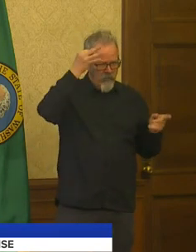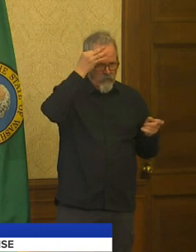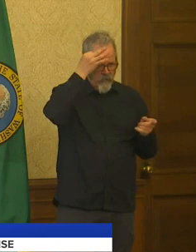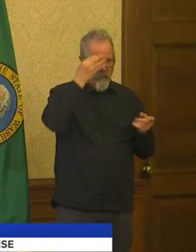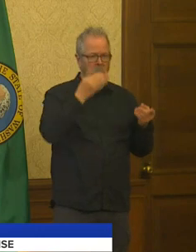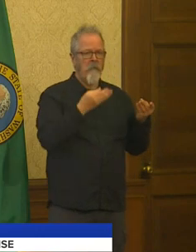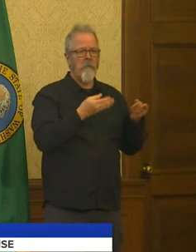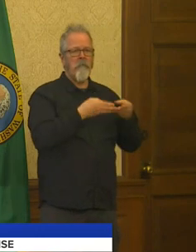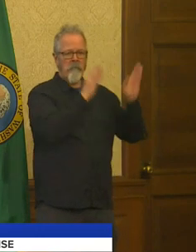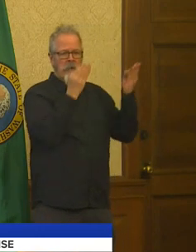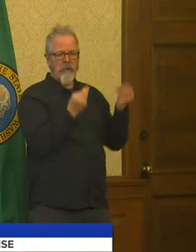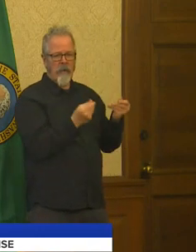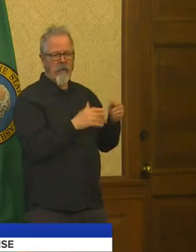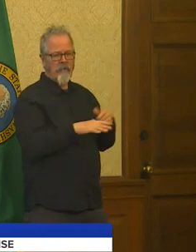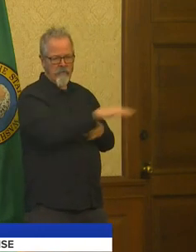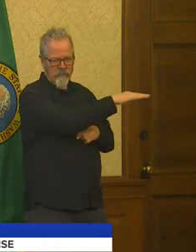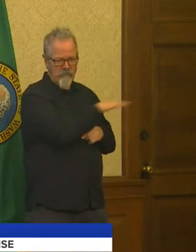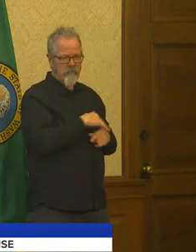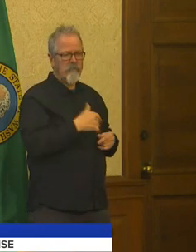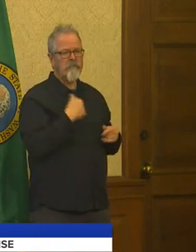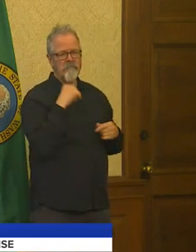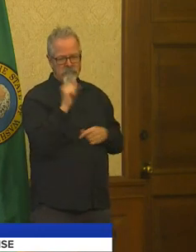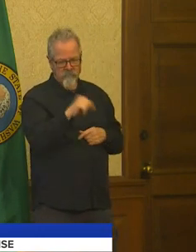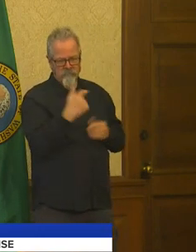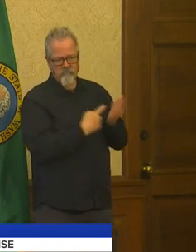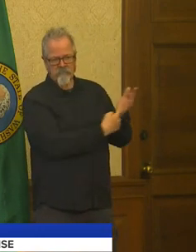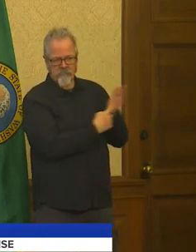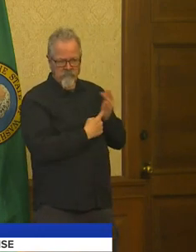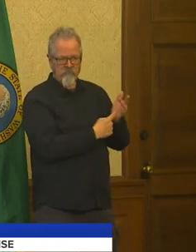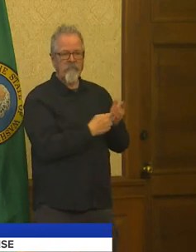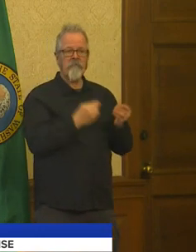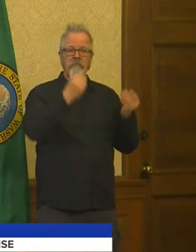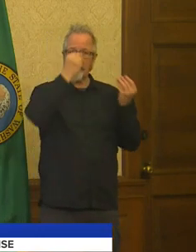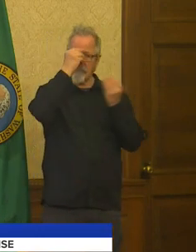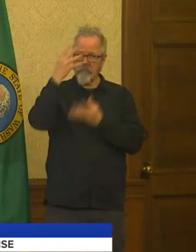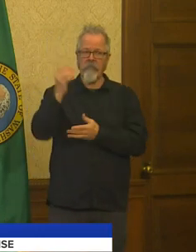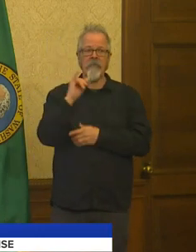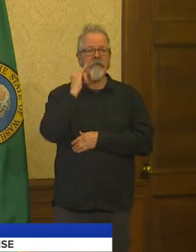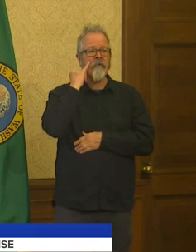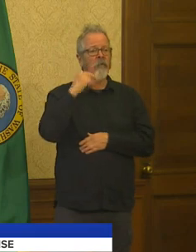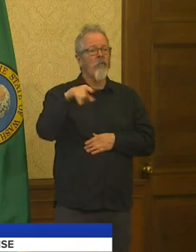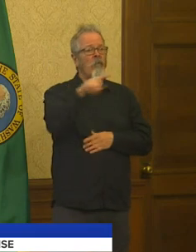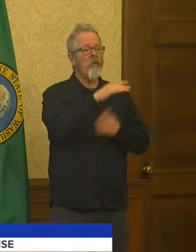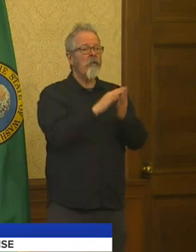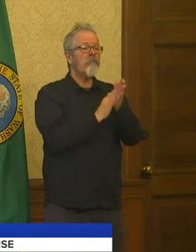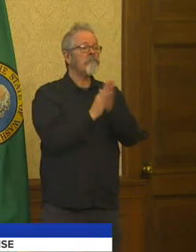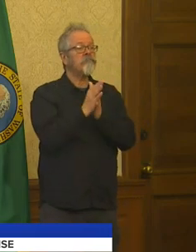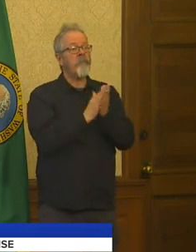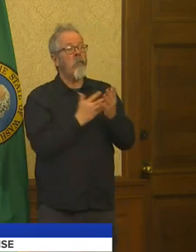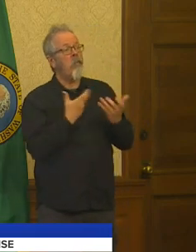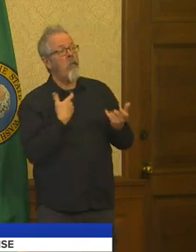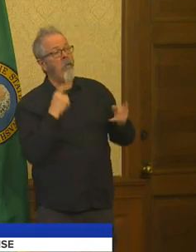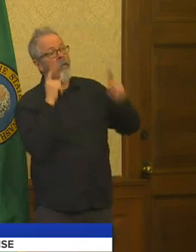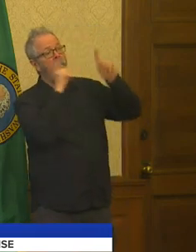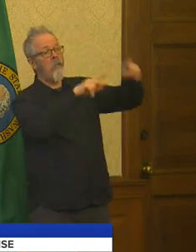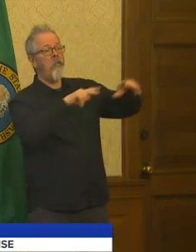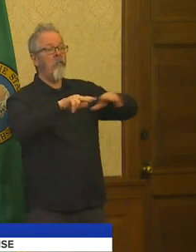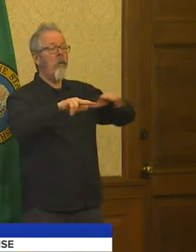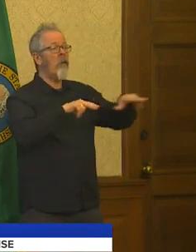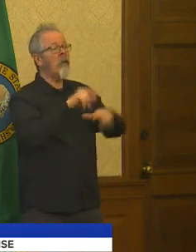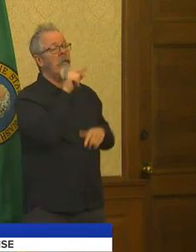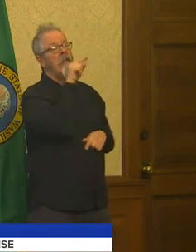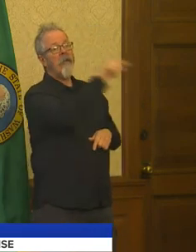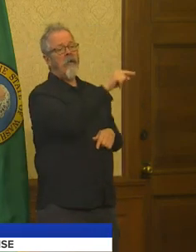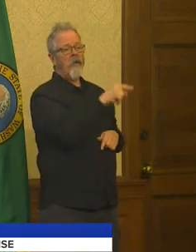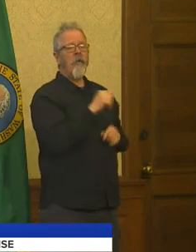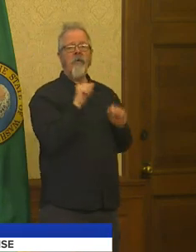call ahead and make sure that the place they want to go is open, because some national park areas and some national forest areas